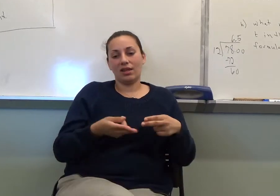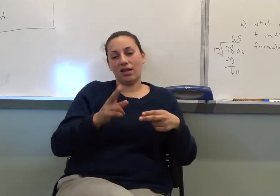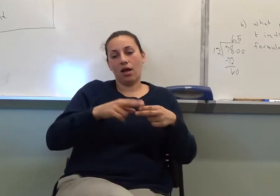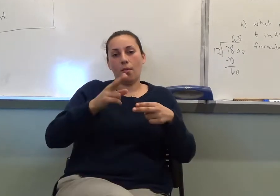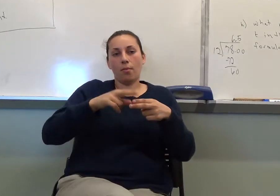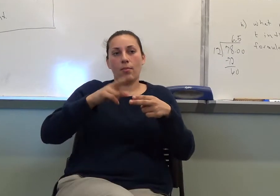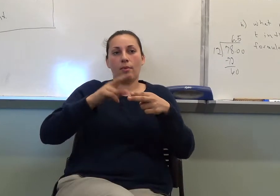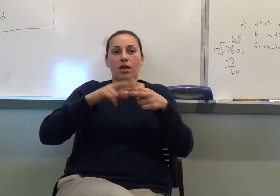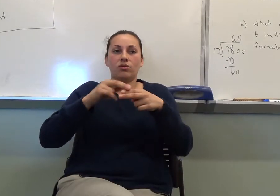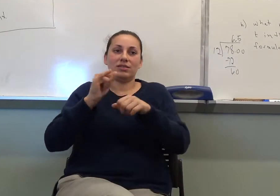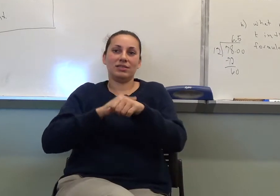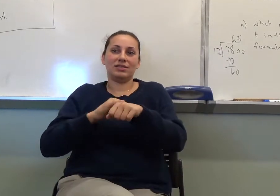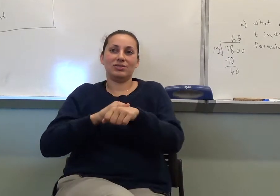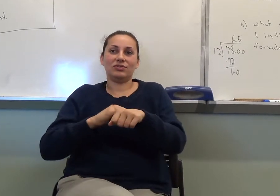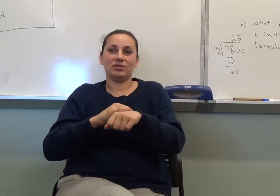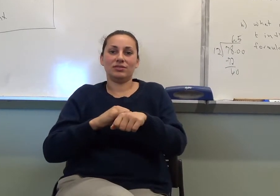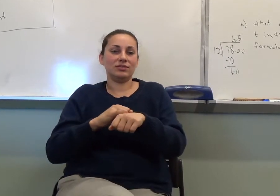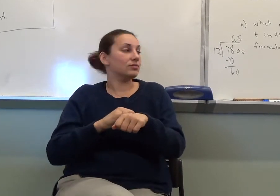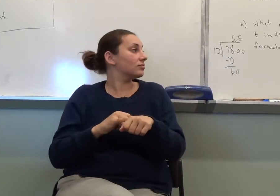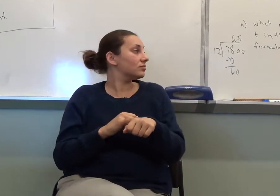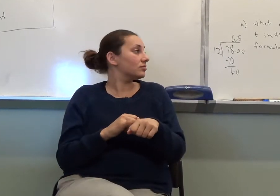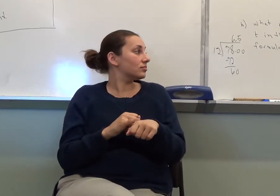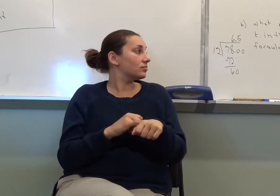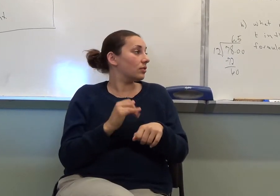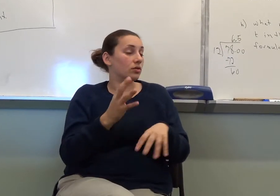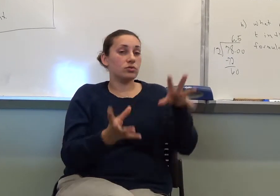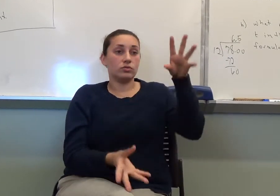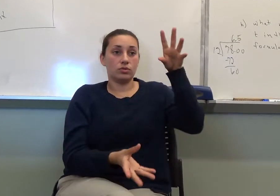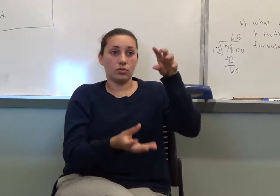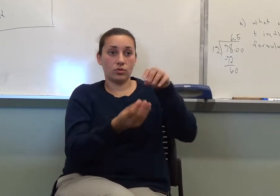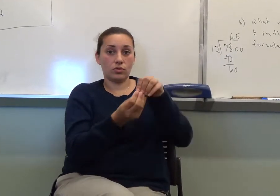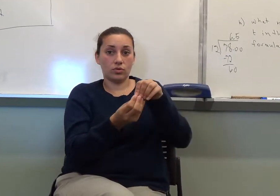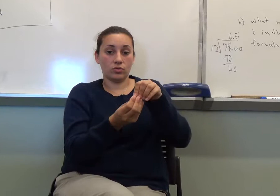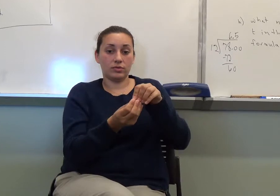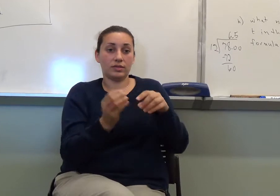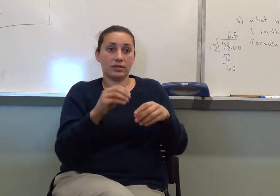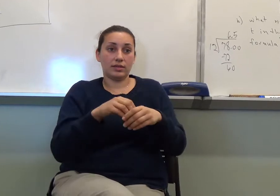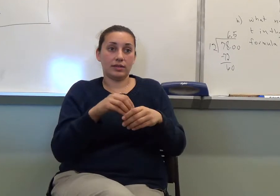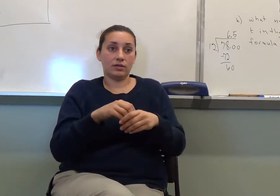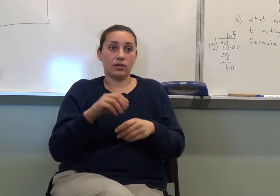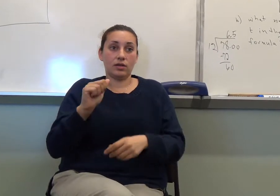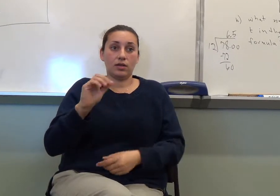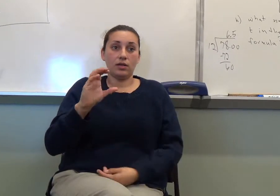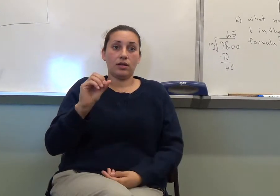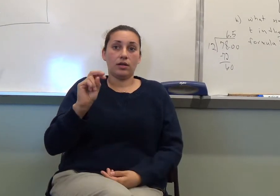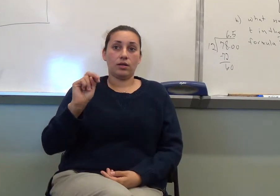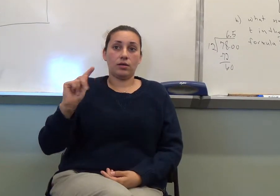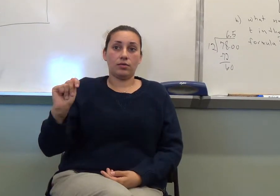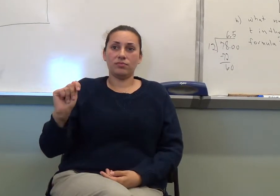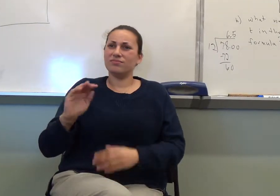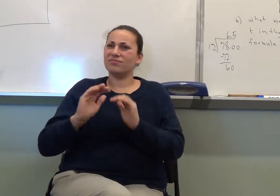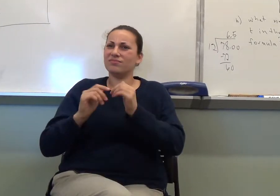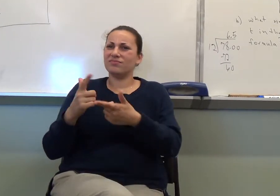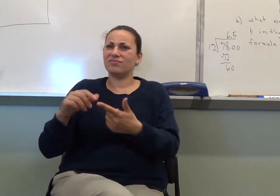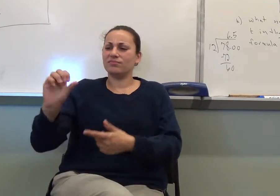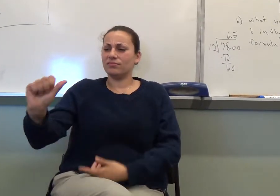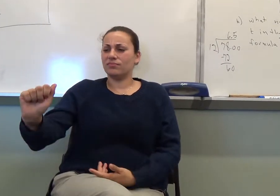compounding means. And then the total amount in the account at the end of the second year is going to be what you started with